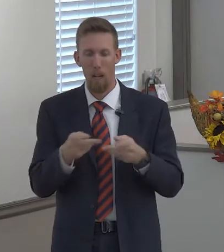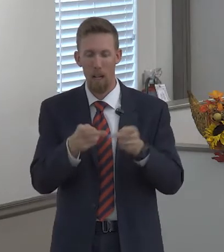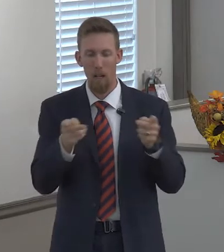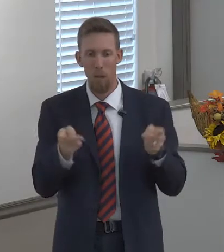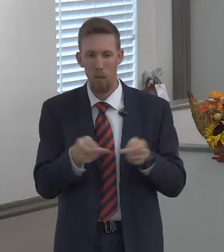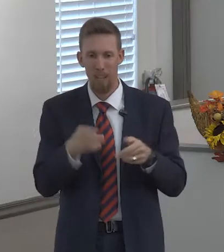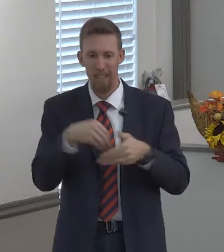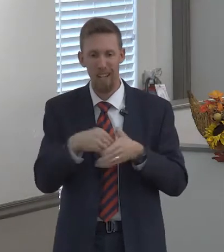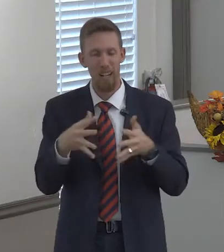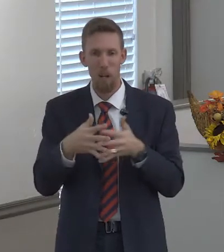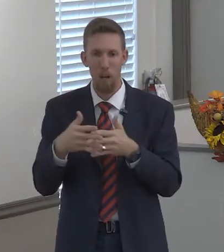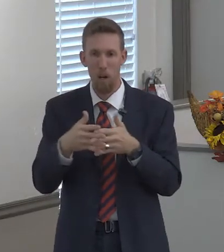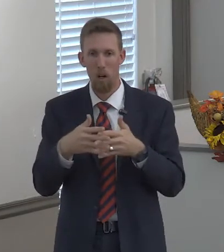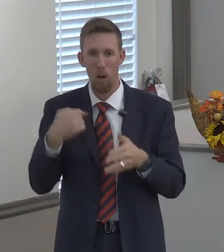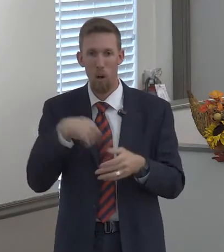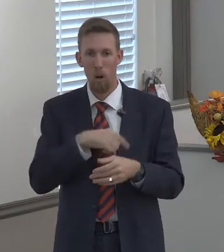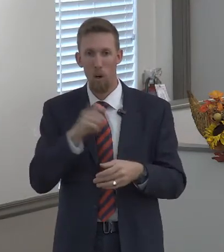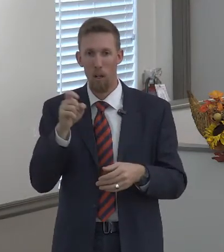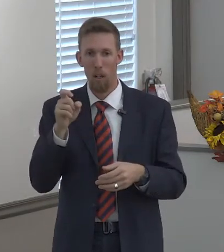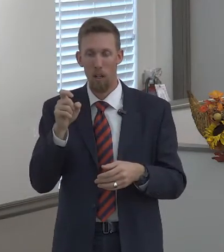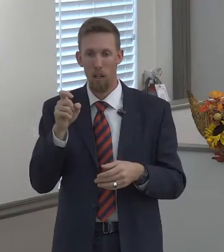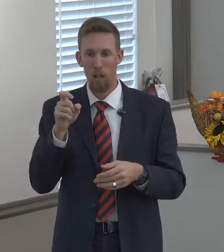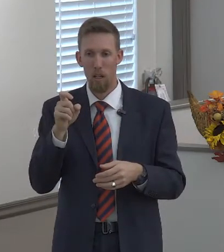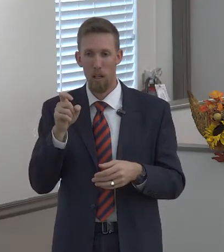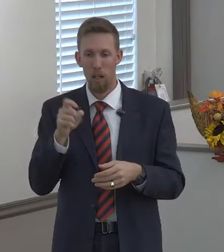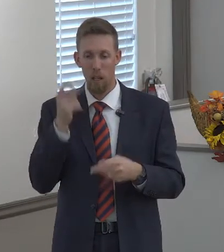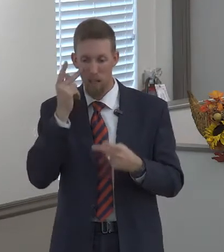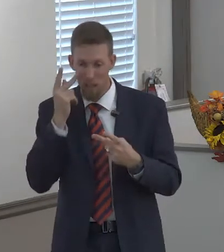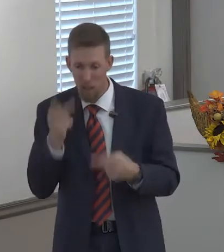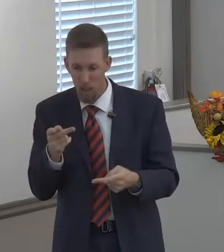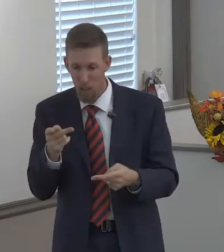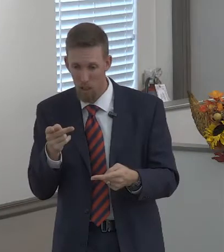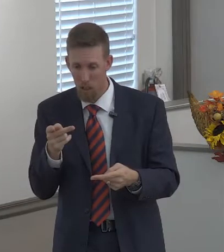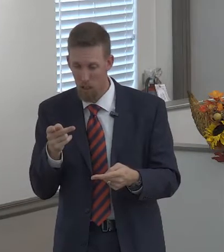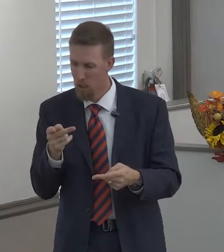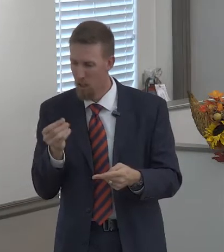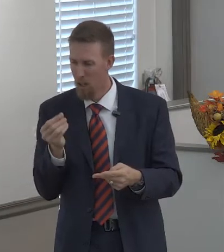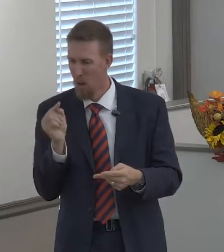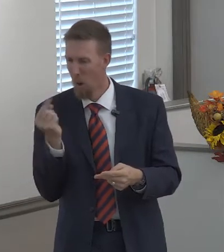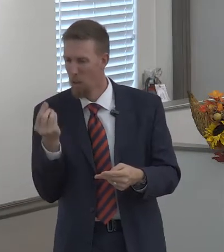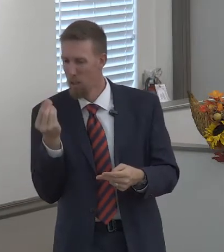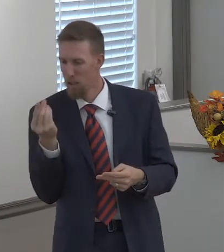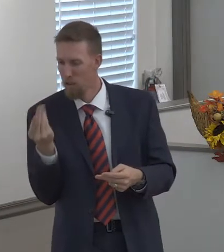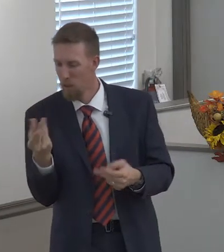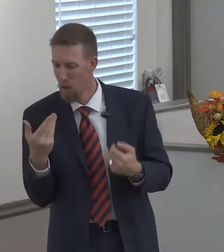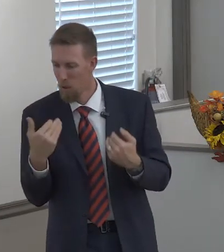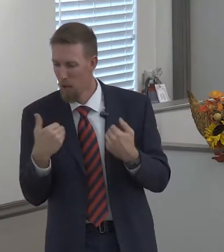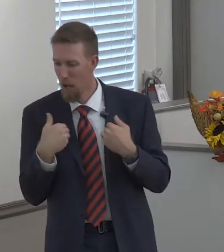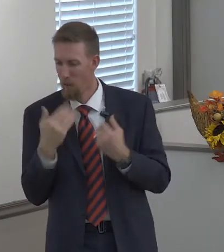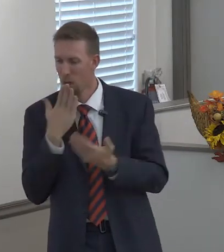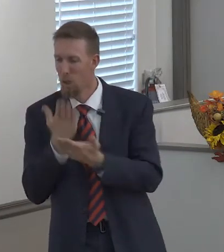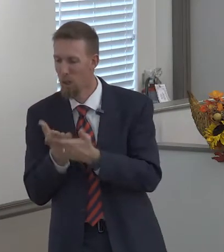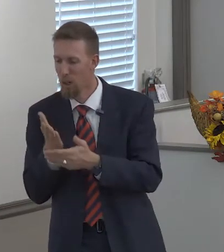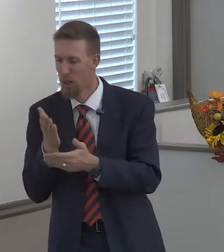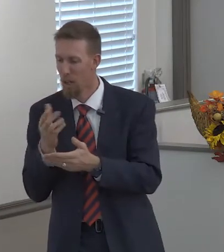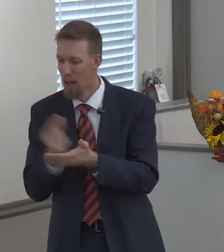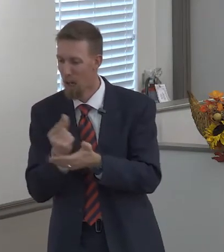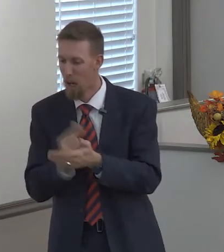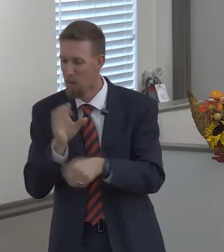even in America, there are places where there are believers that there are no really good gospel-preaching churches.